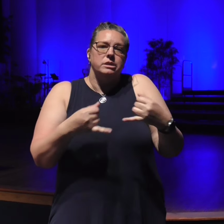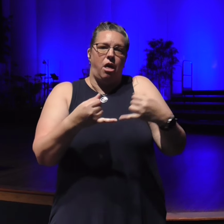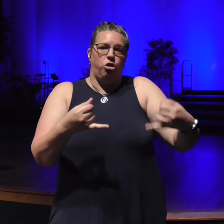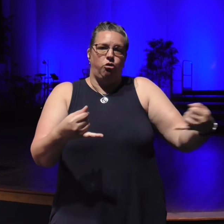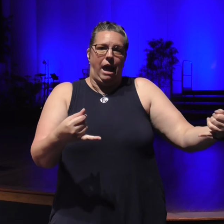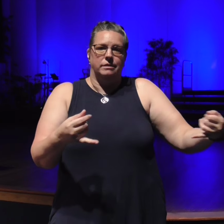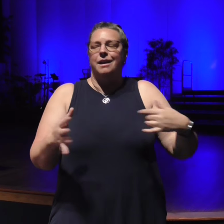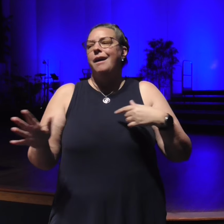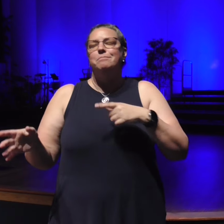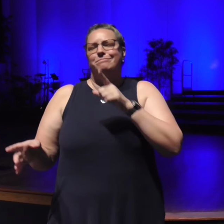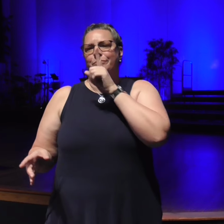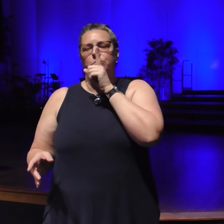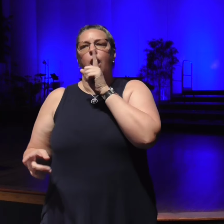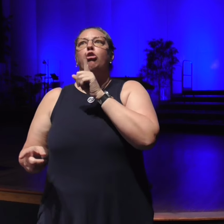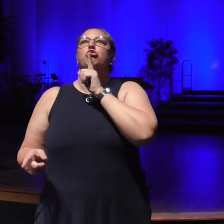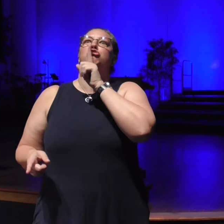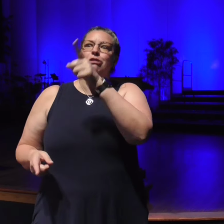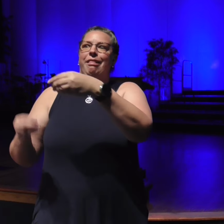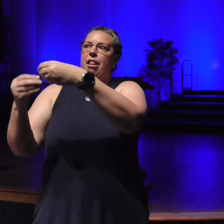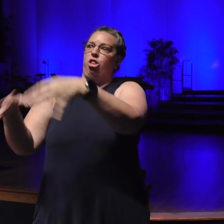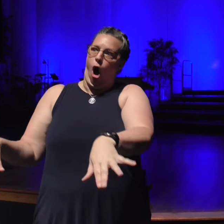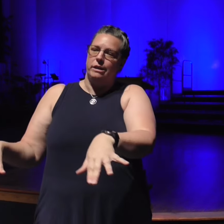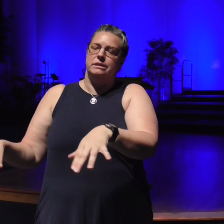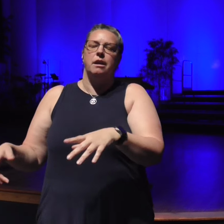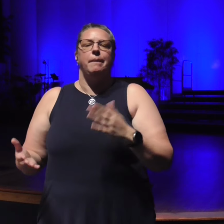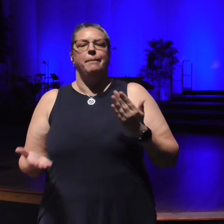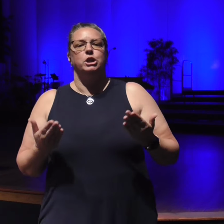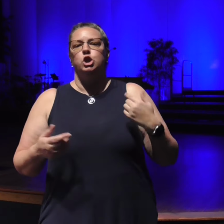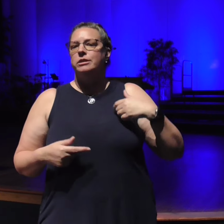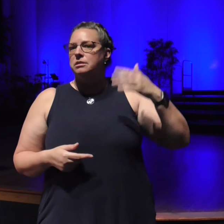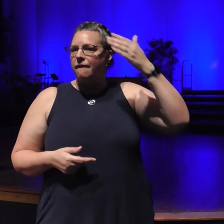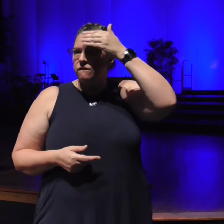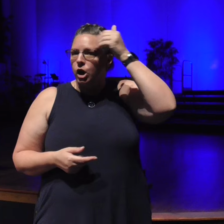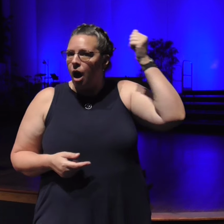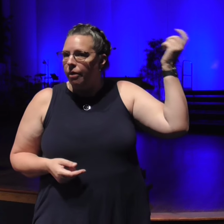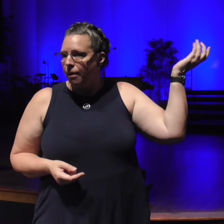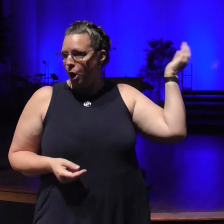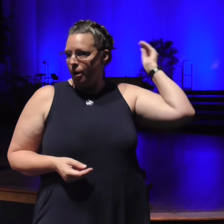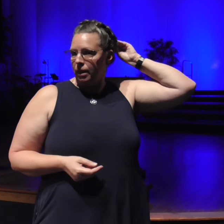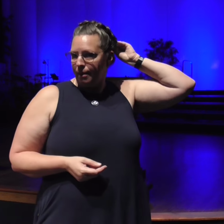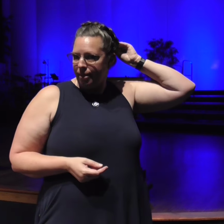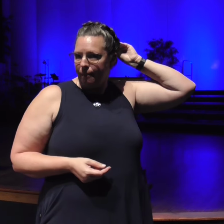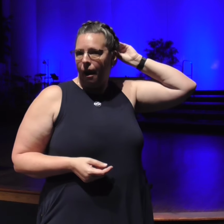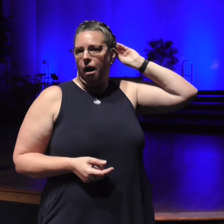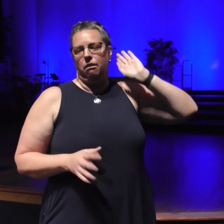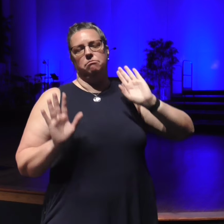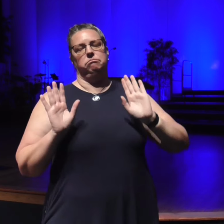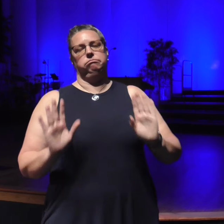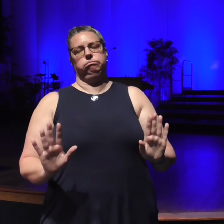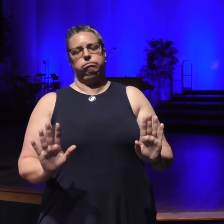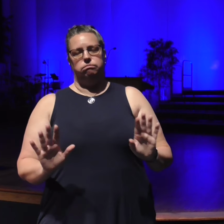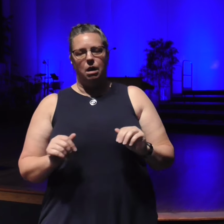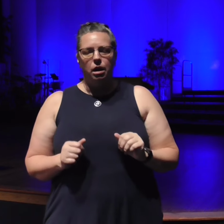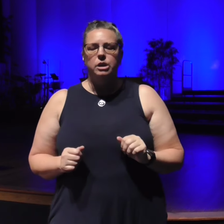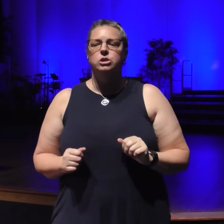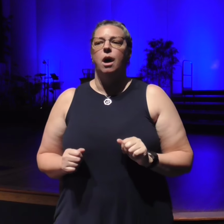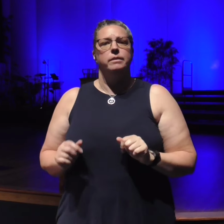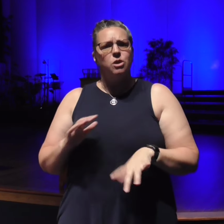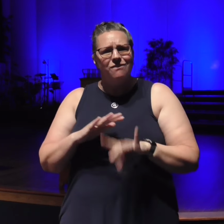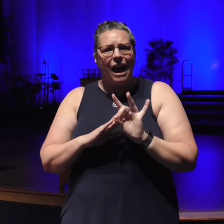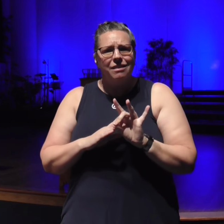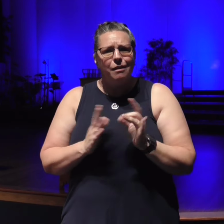say they're not really lost, you've maybe just hidden them away somewhere or not thought about them, but